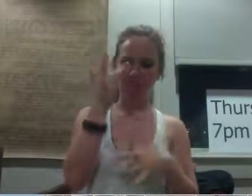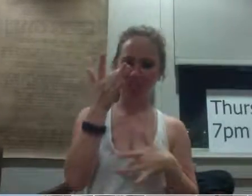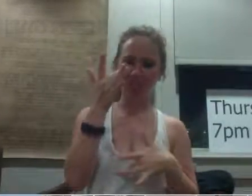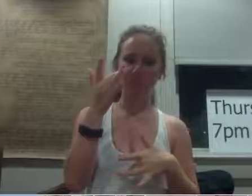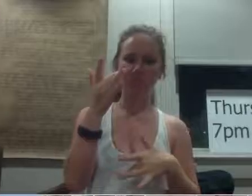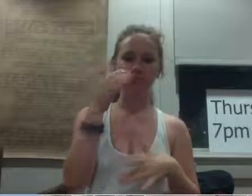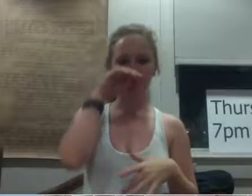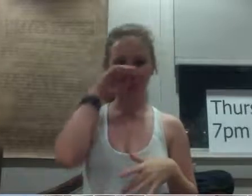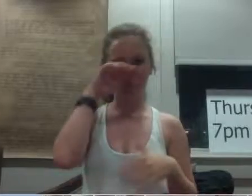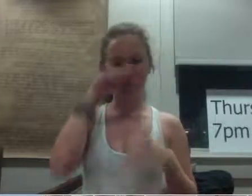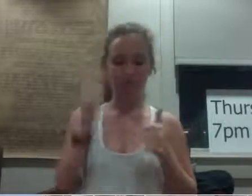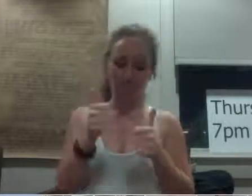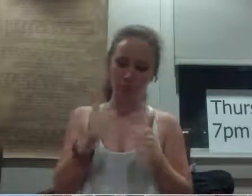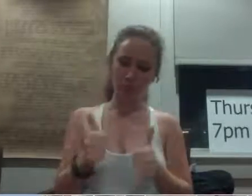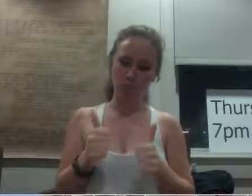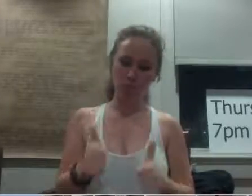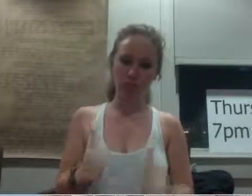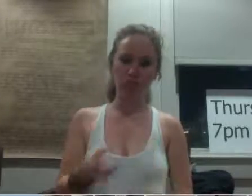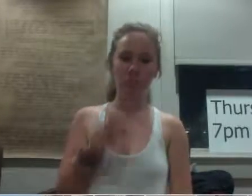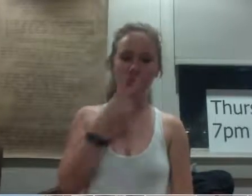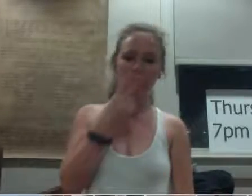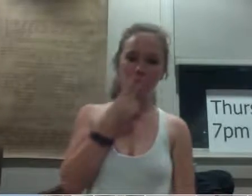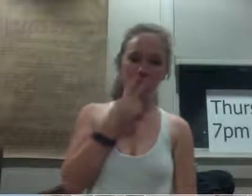You can get cancer and get sick.